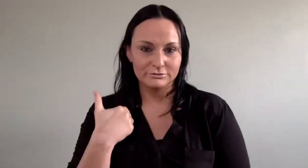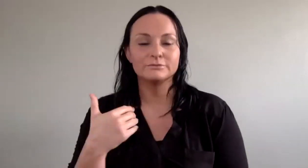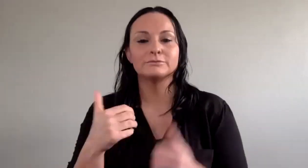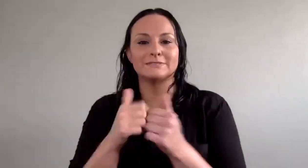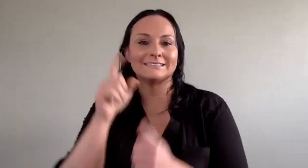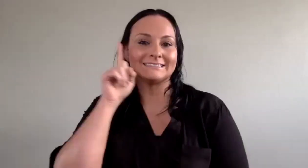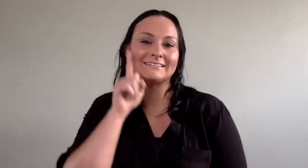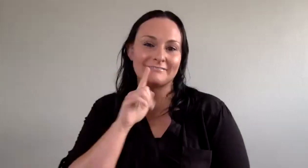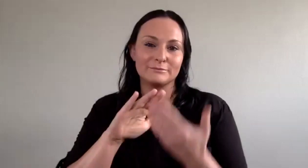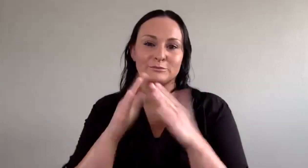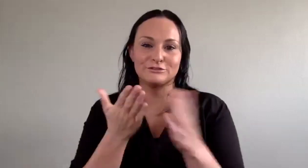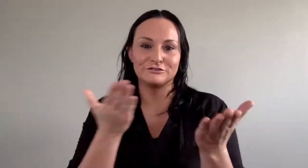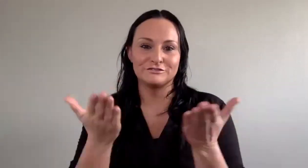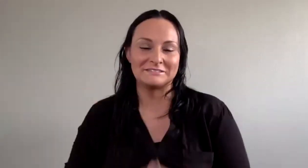Services.